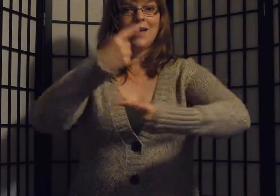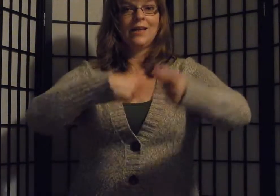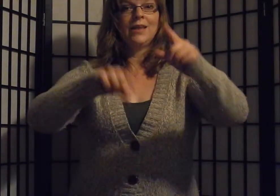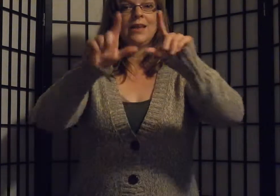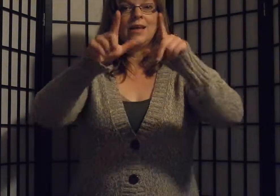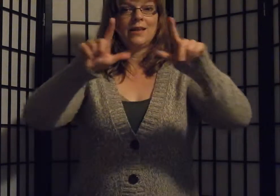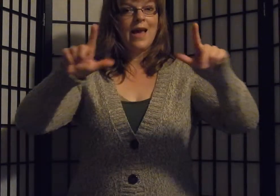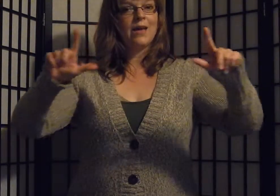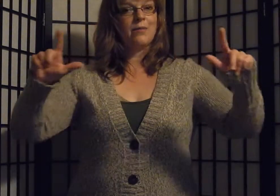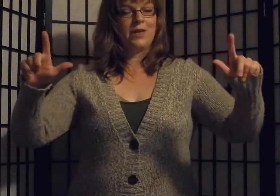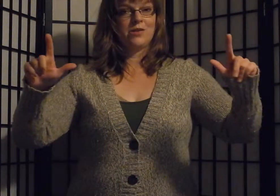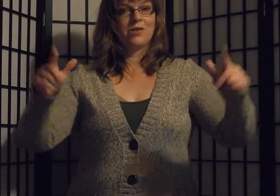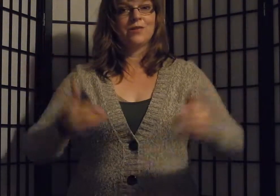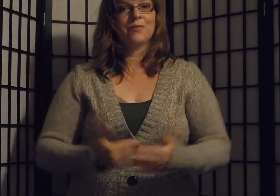Sign language.